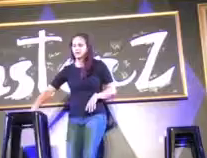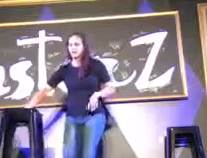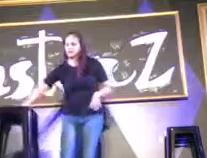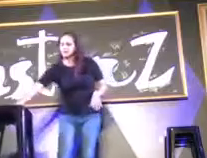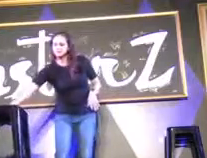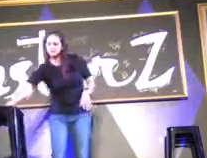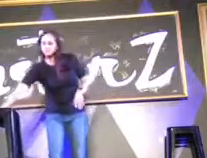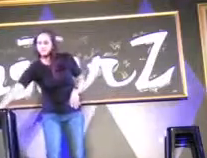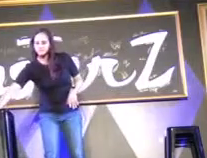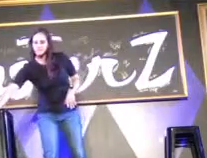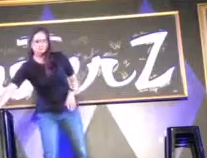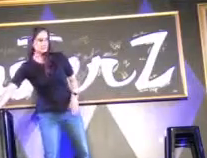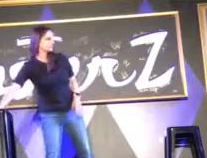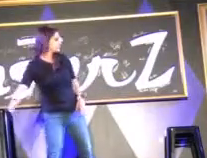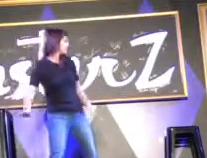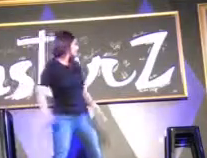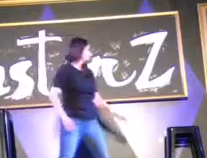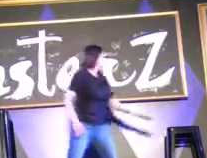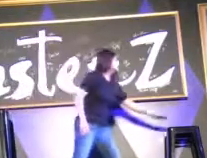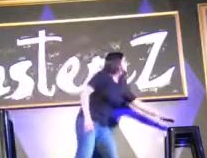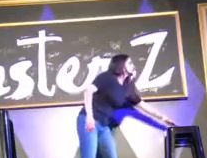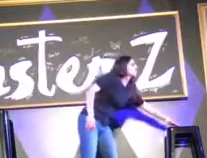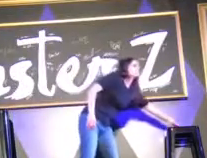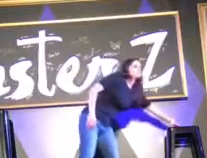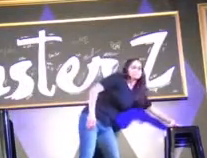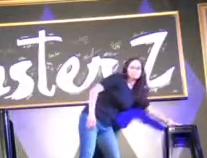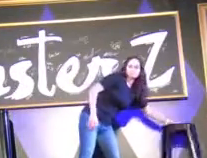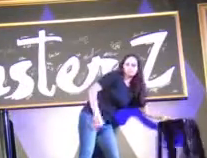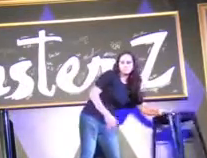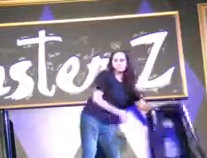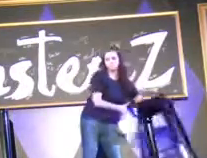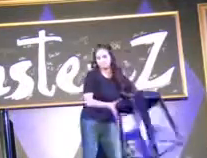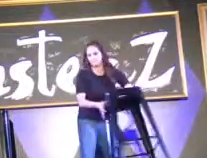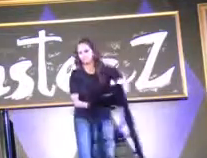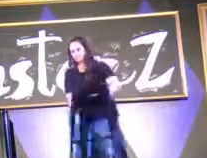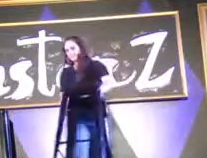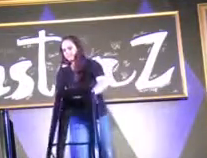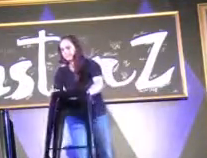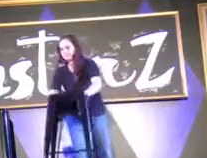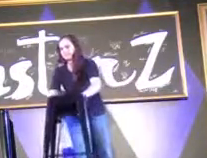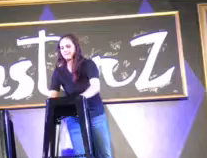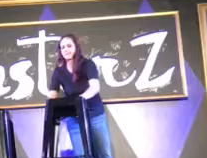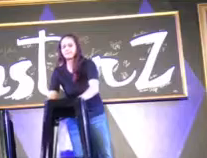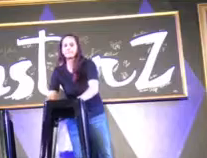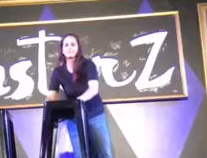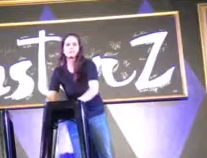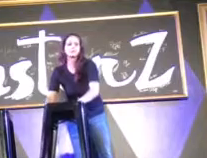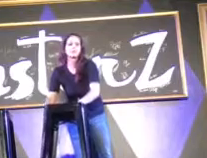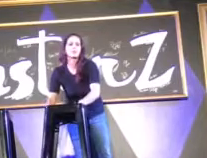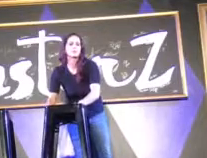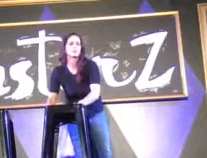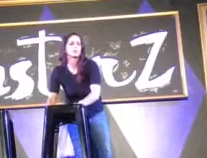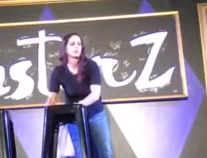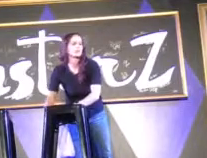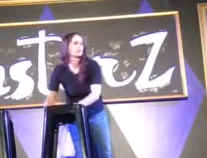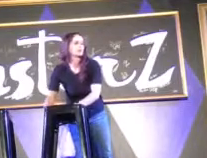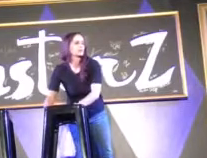going to call upon you fine folks, my co-directors. And I'm going to ask you guys what you want to see from the scene. It'll either be more action,